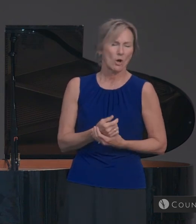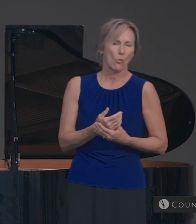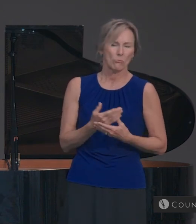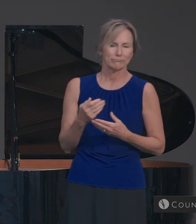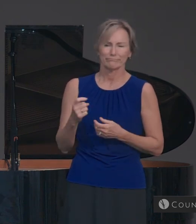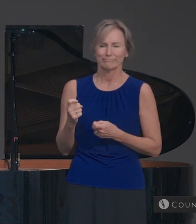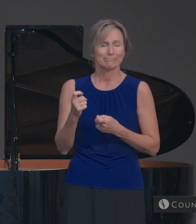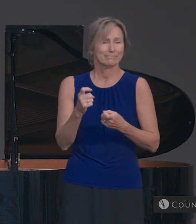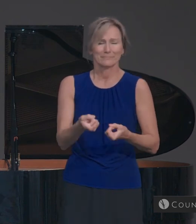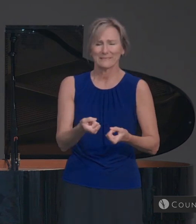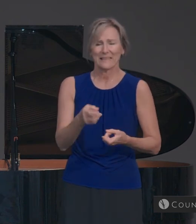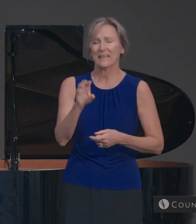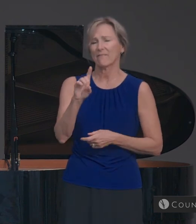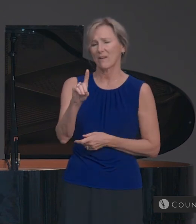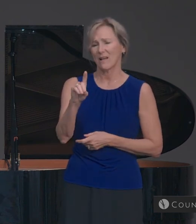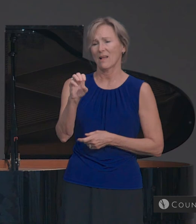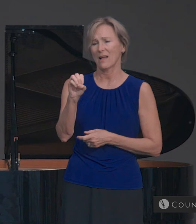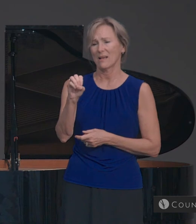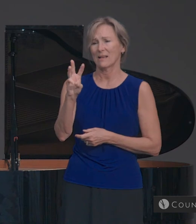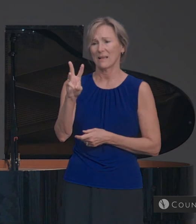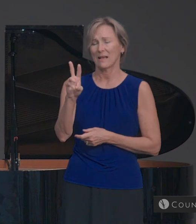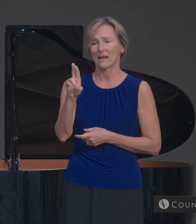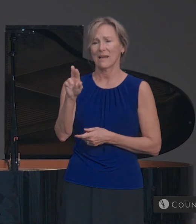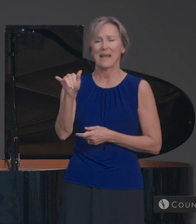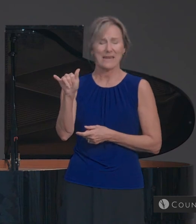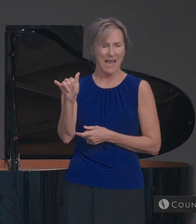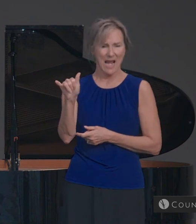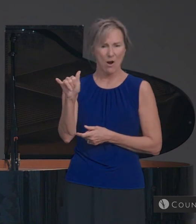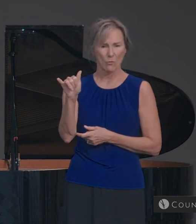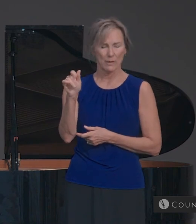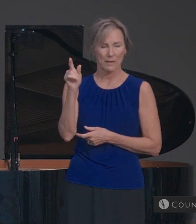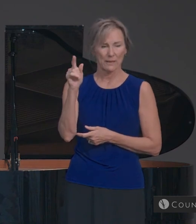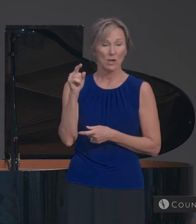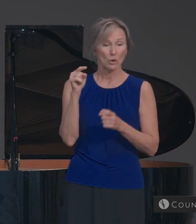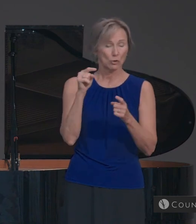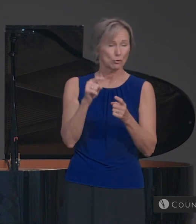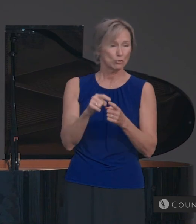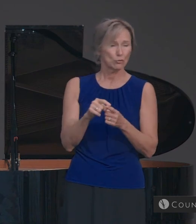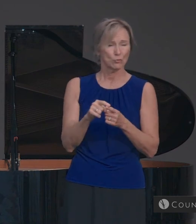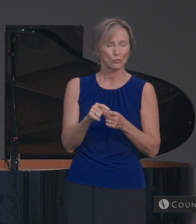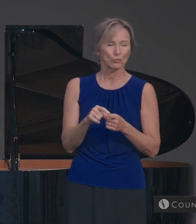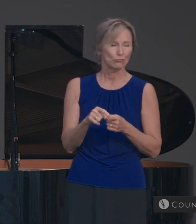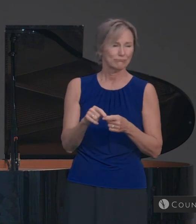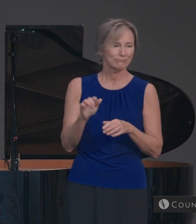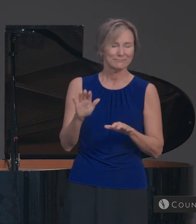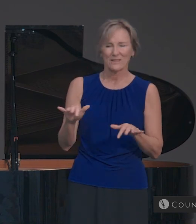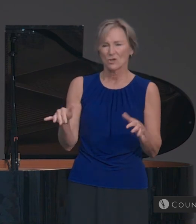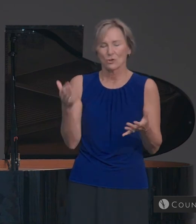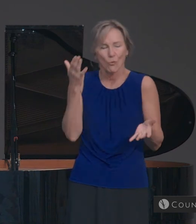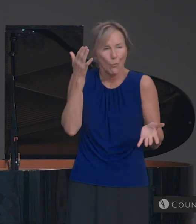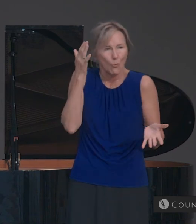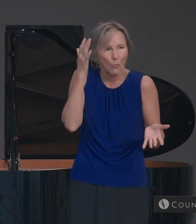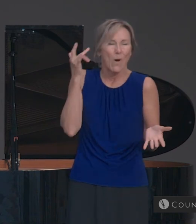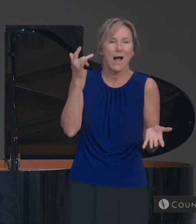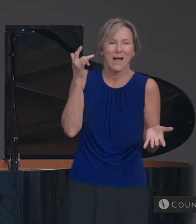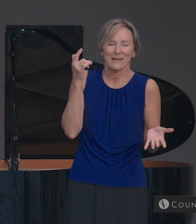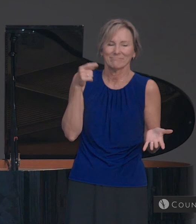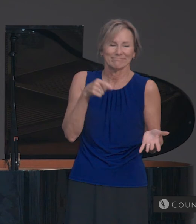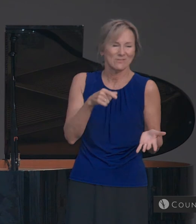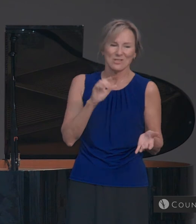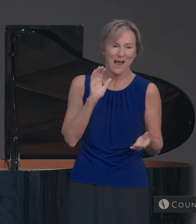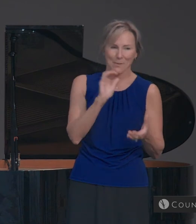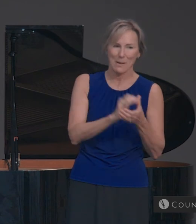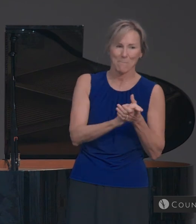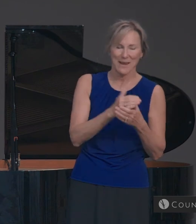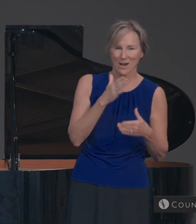dowry to the dowry. Why? Because she's going away in marriage, but not to a nice husband.